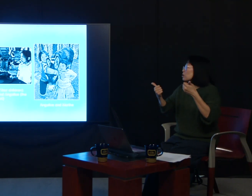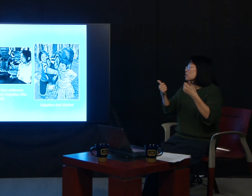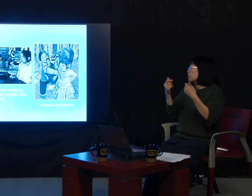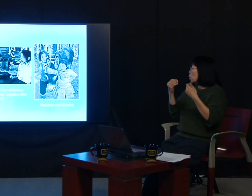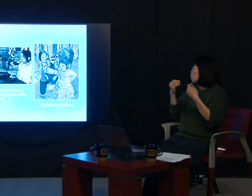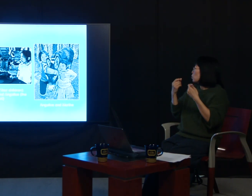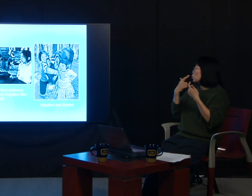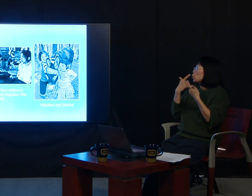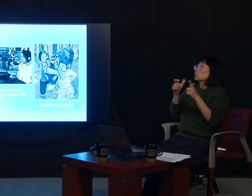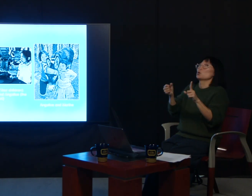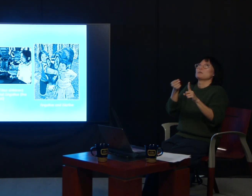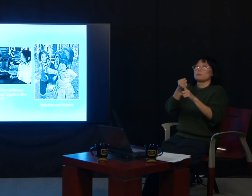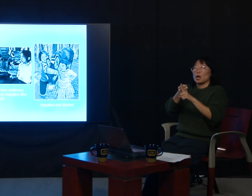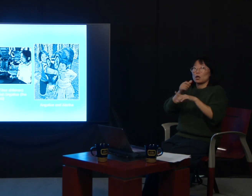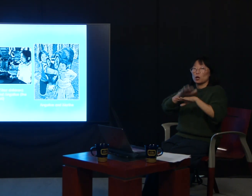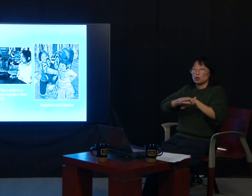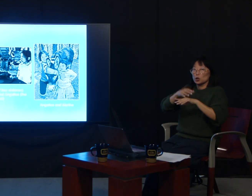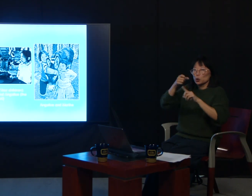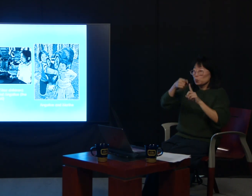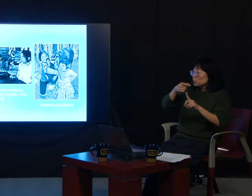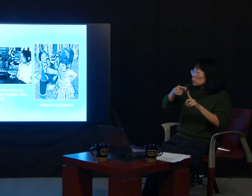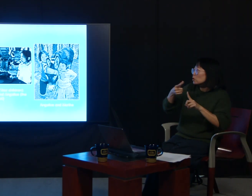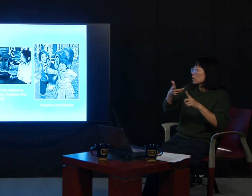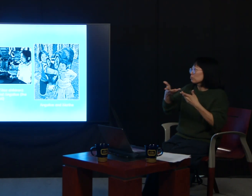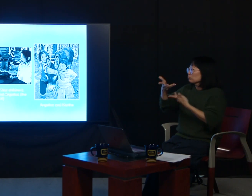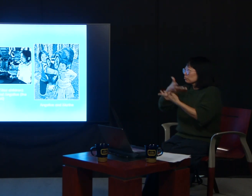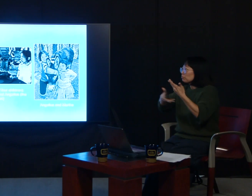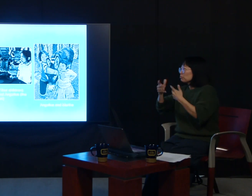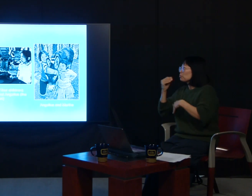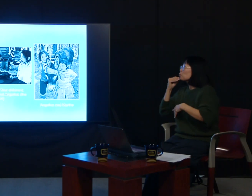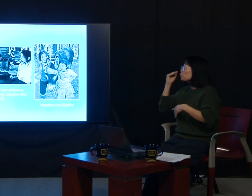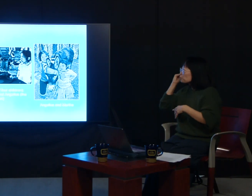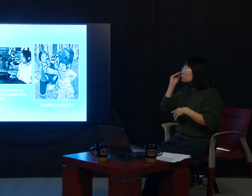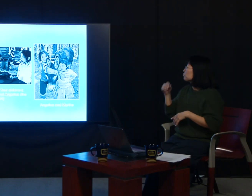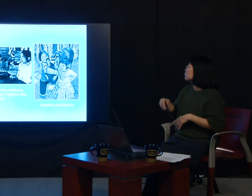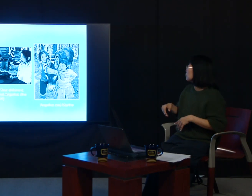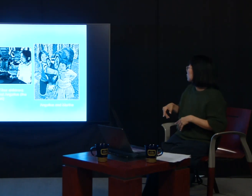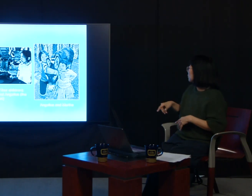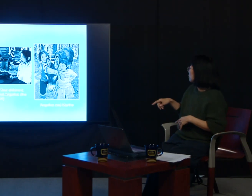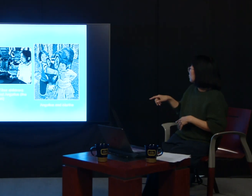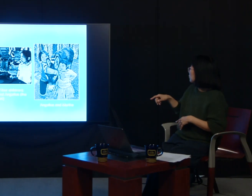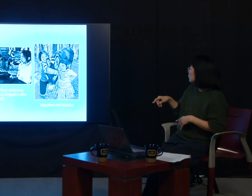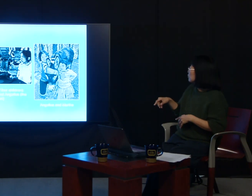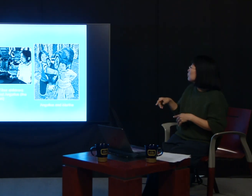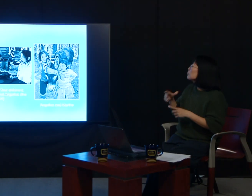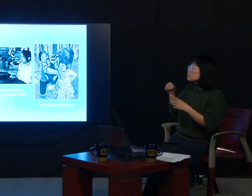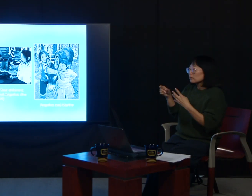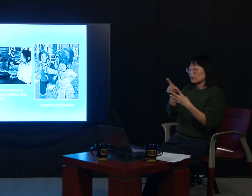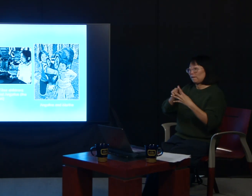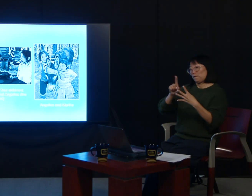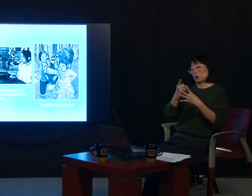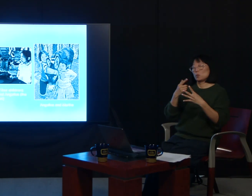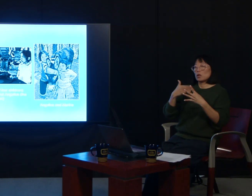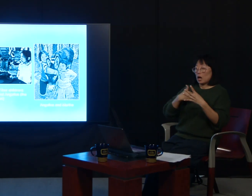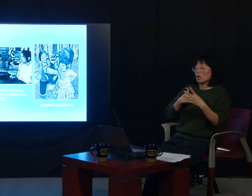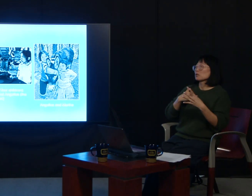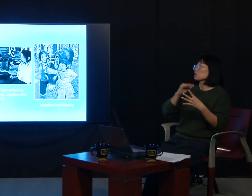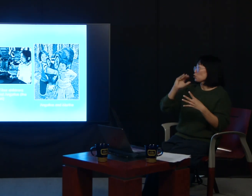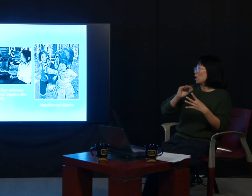from deaf older to deaf younger. Based on input, socialization at home, we have these 2 sisters. So